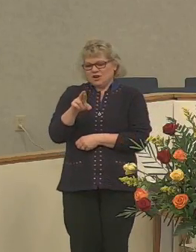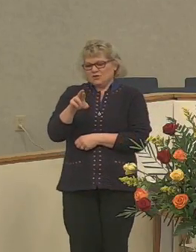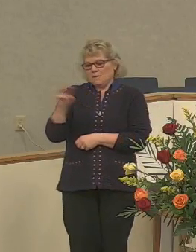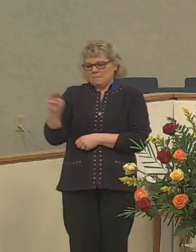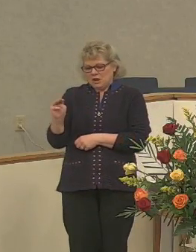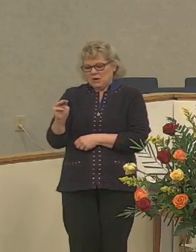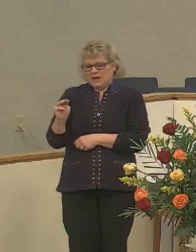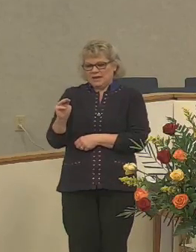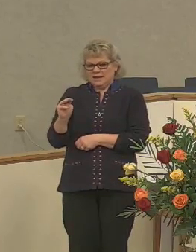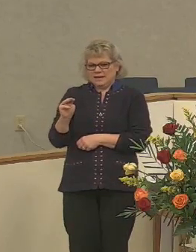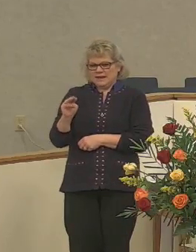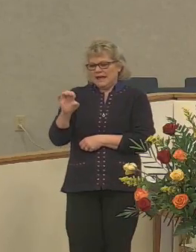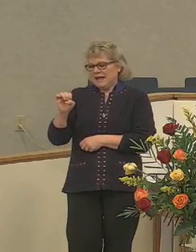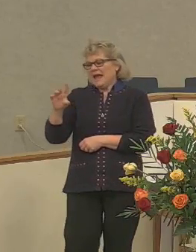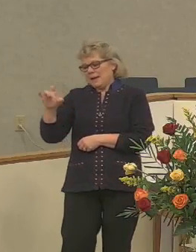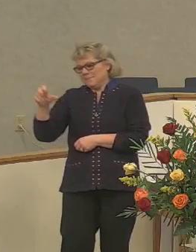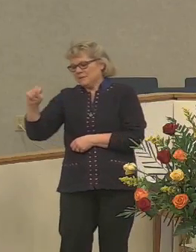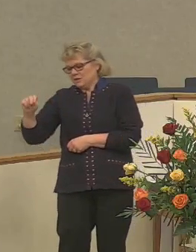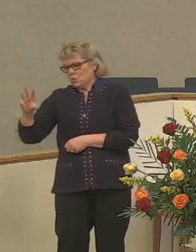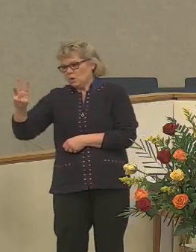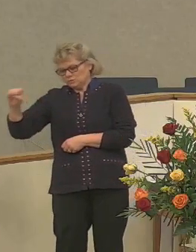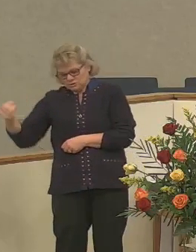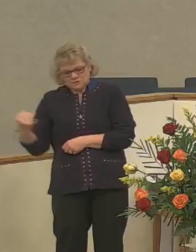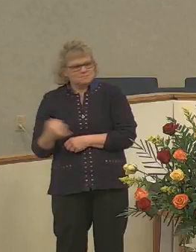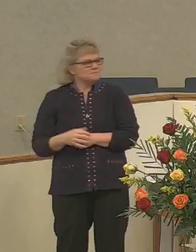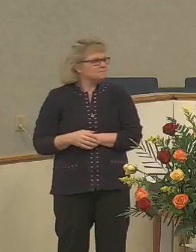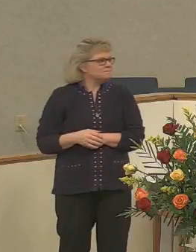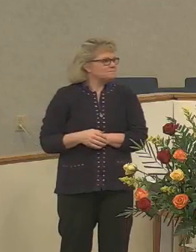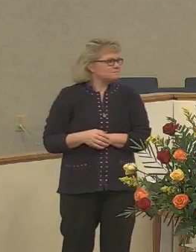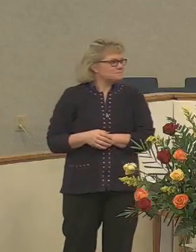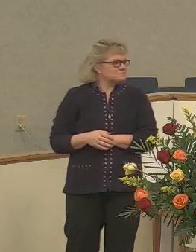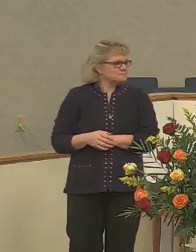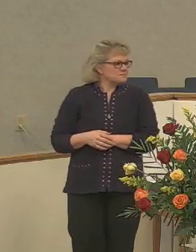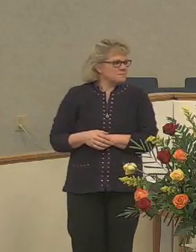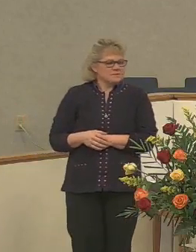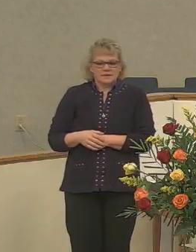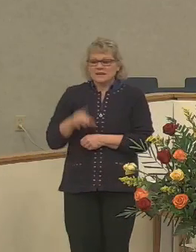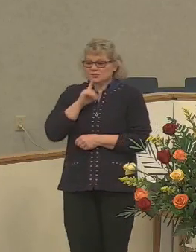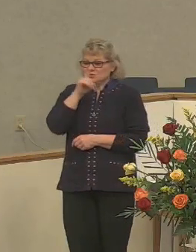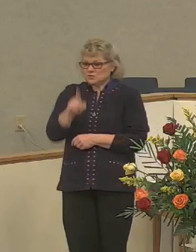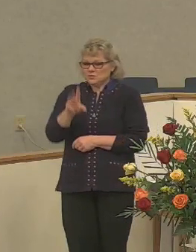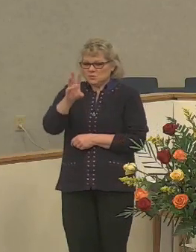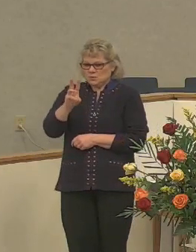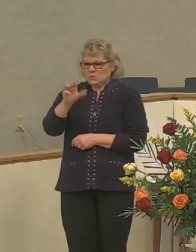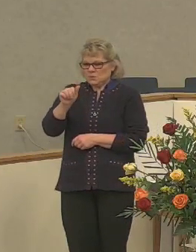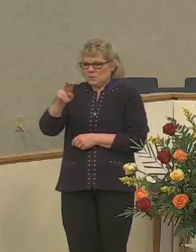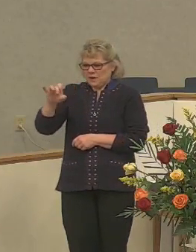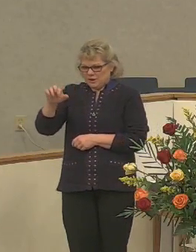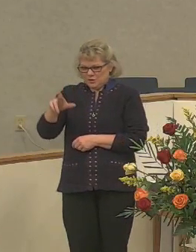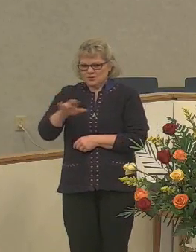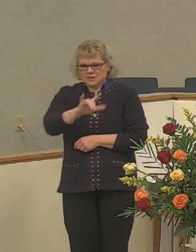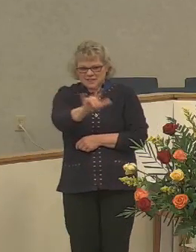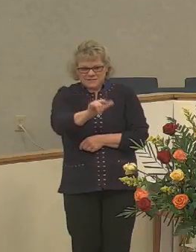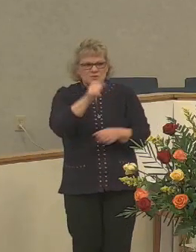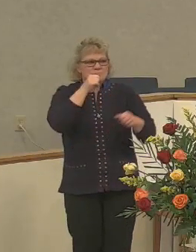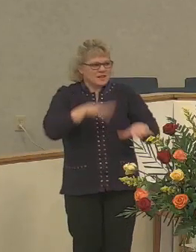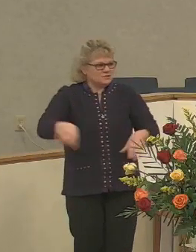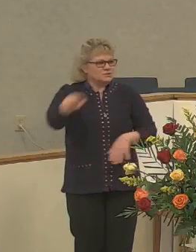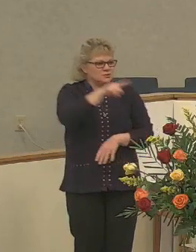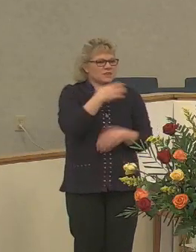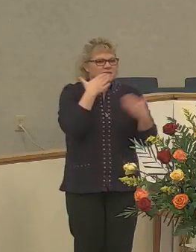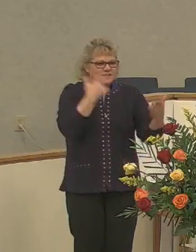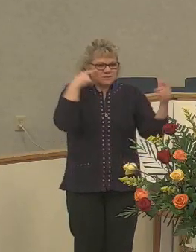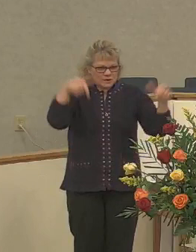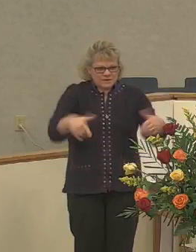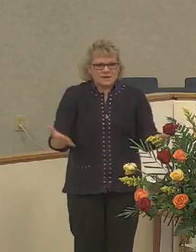Edmund Wojnarowski, one of my heroes and the warrior. I love you. God bless you all. Thank you for being